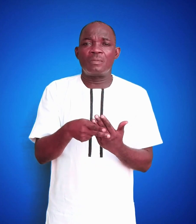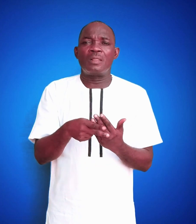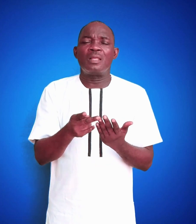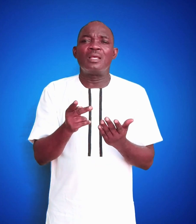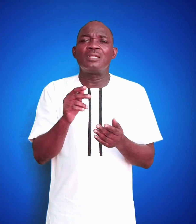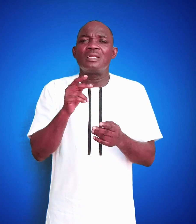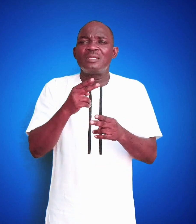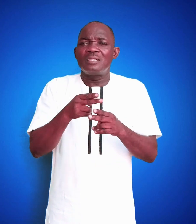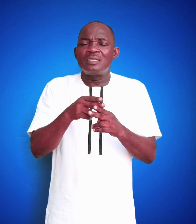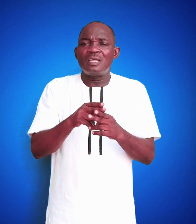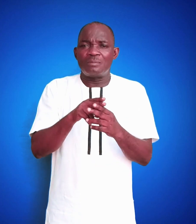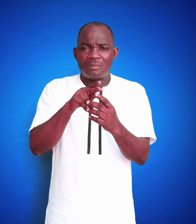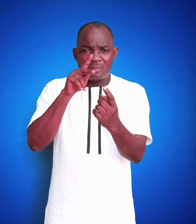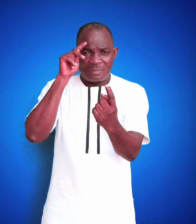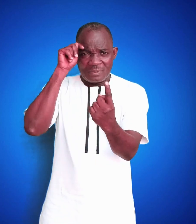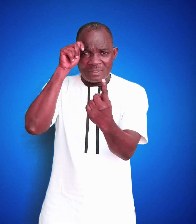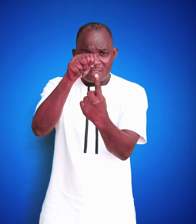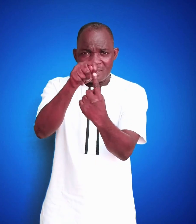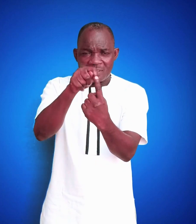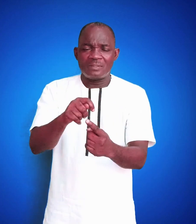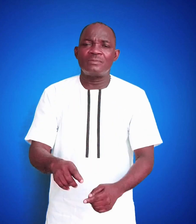is called targeting.